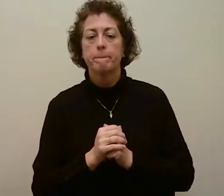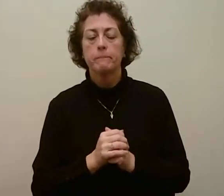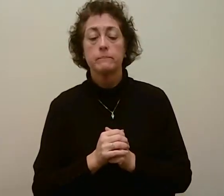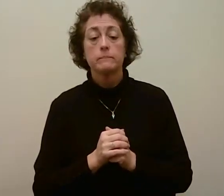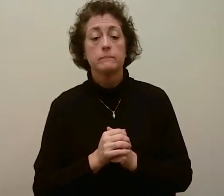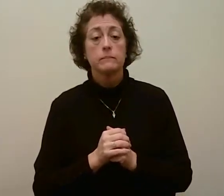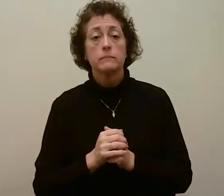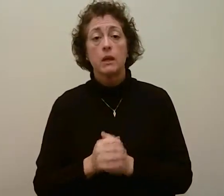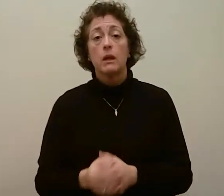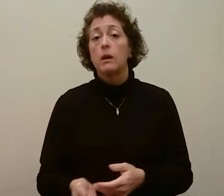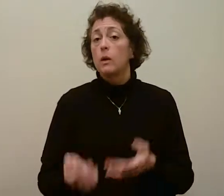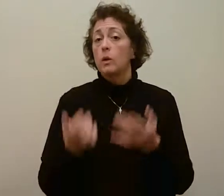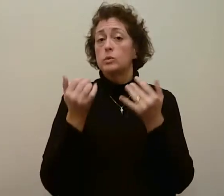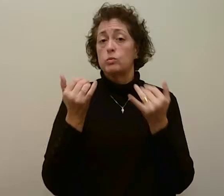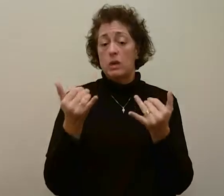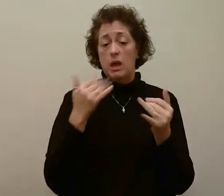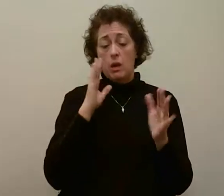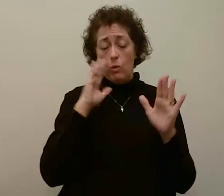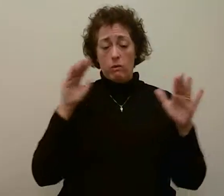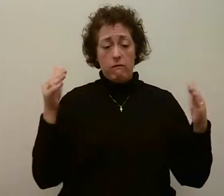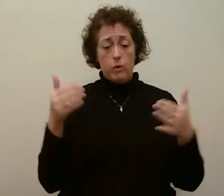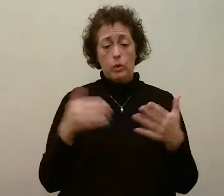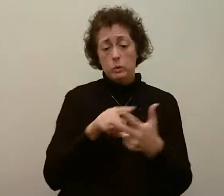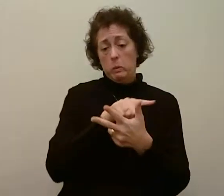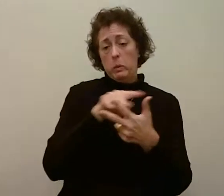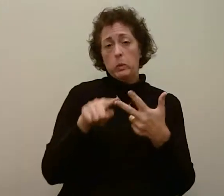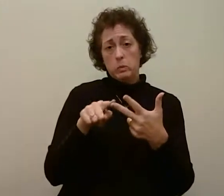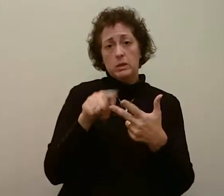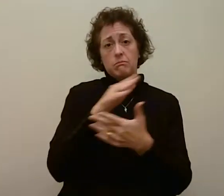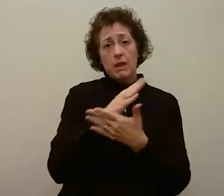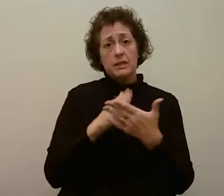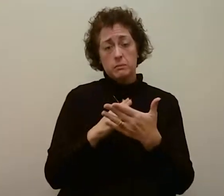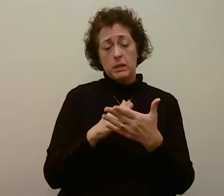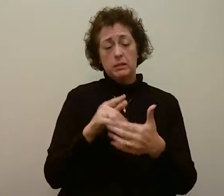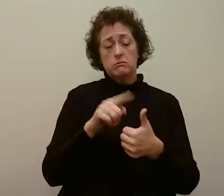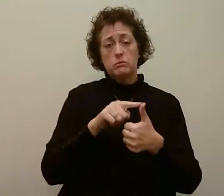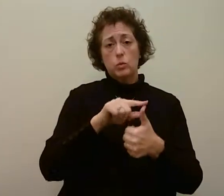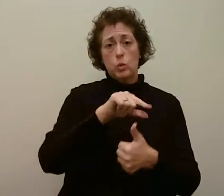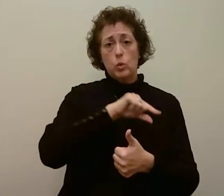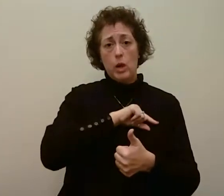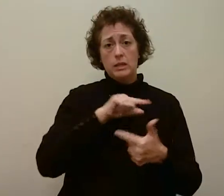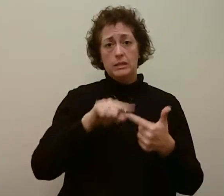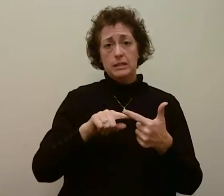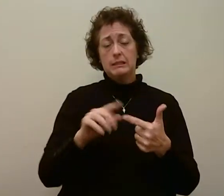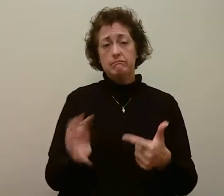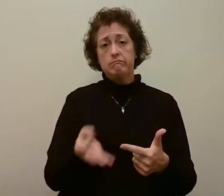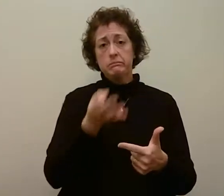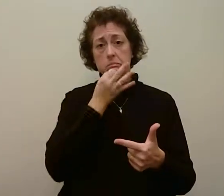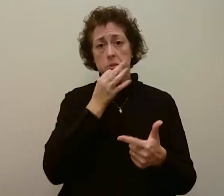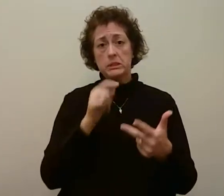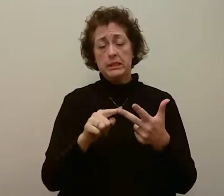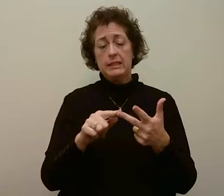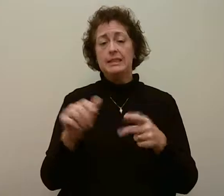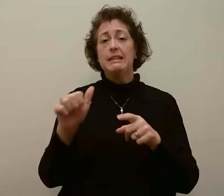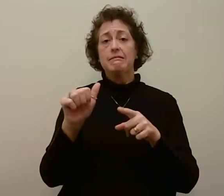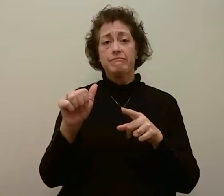So what we want to focus on now are 3 aspects: the quality, expertise, and effective practice. So the concept